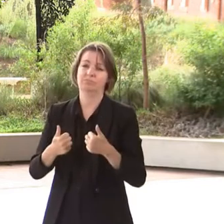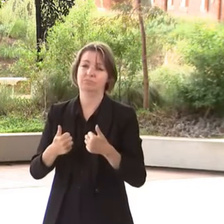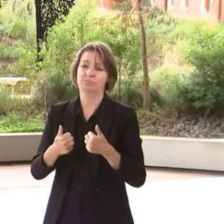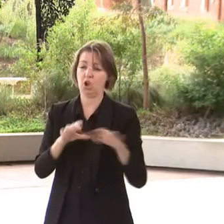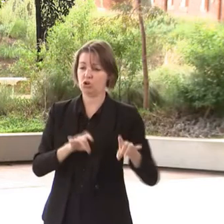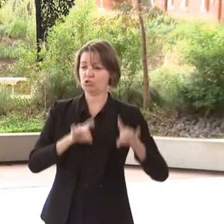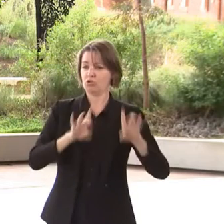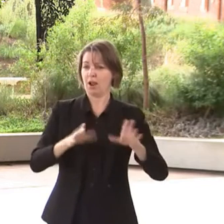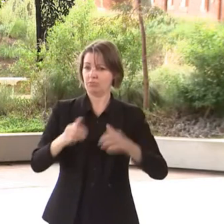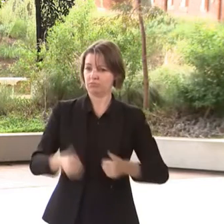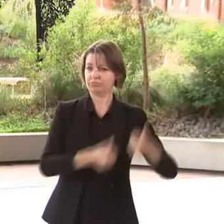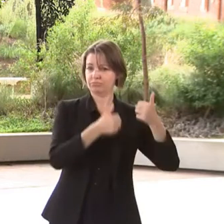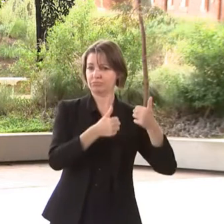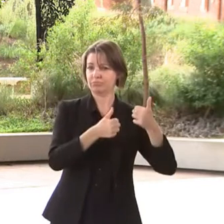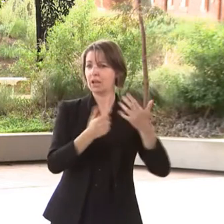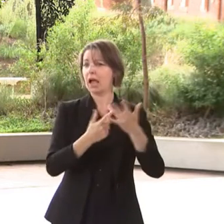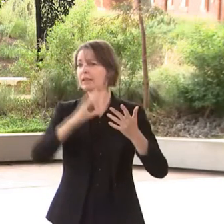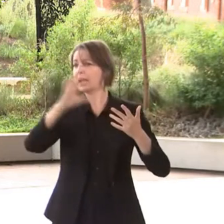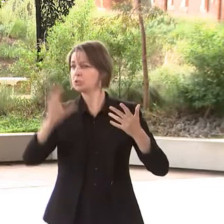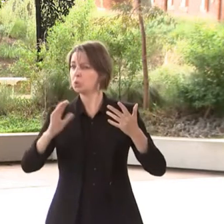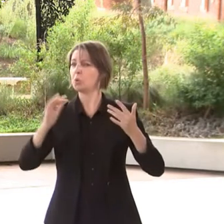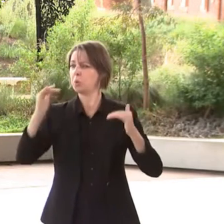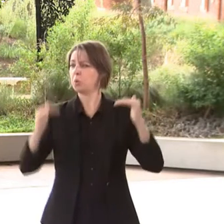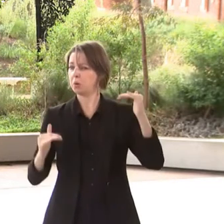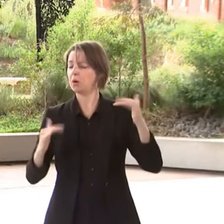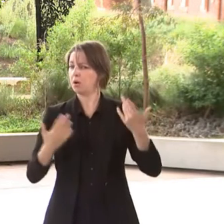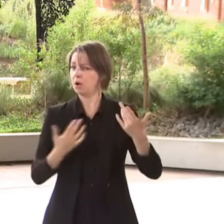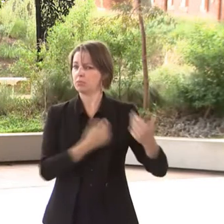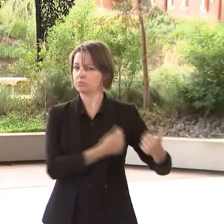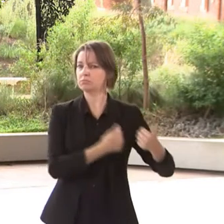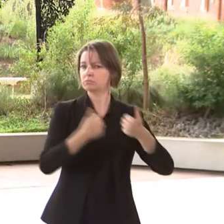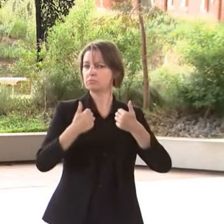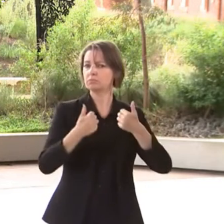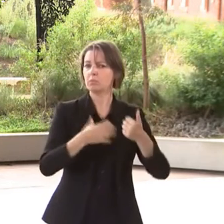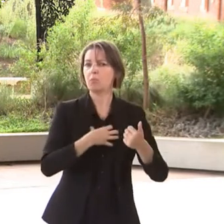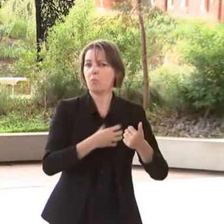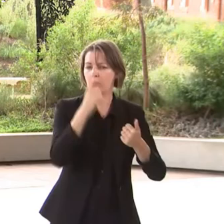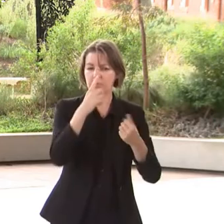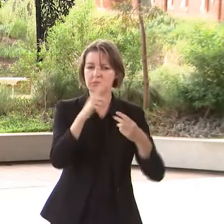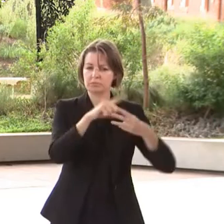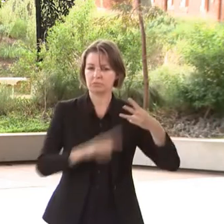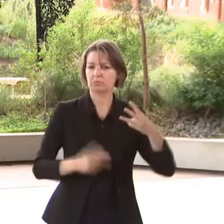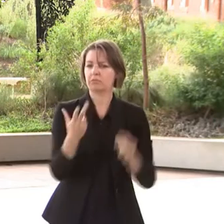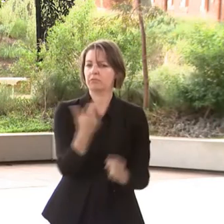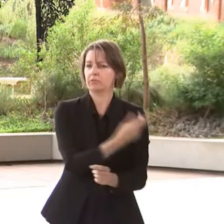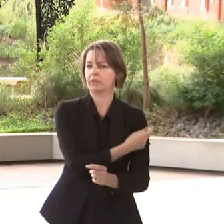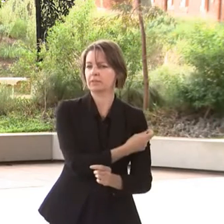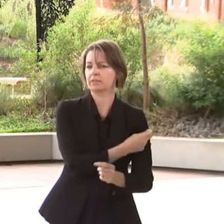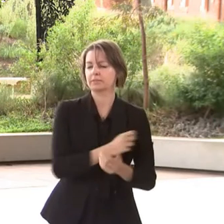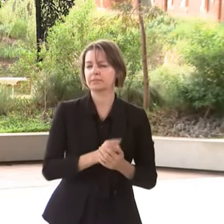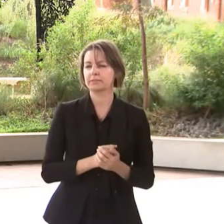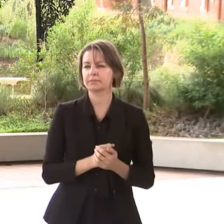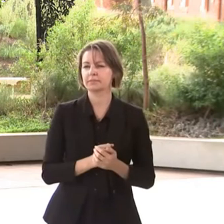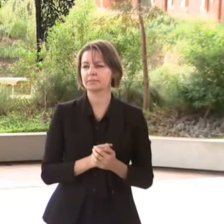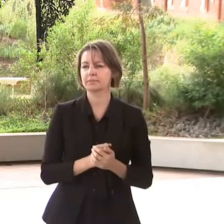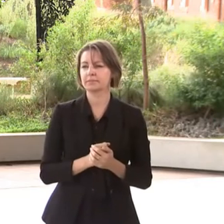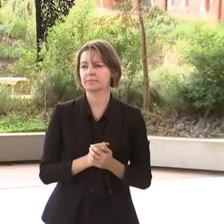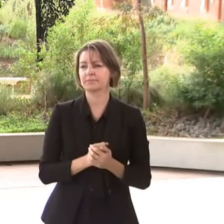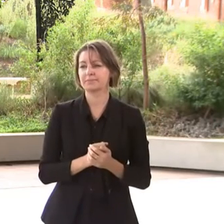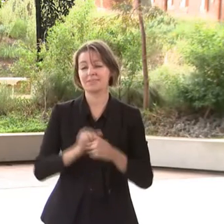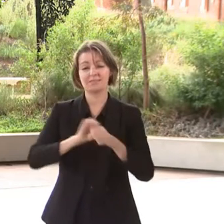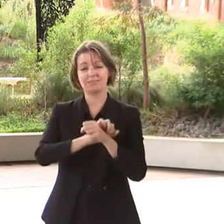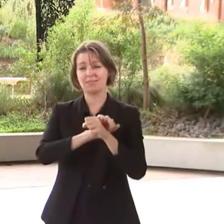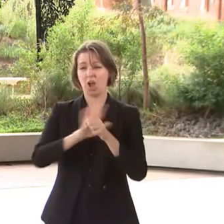else in the world. But when you have a less severe yet highly transmissible version of the virus,